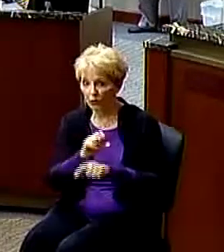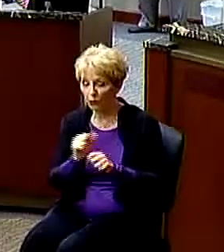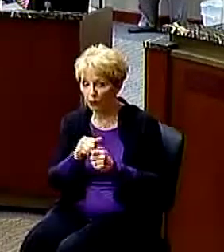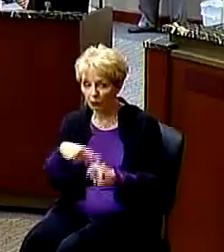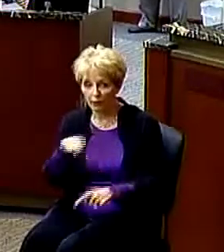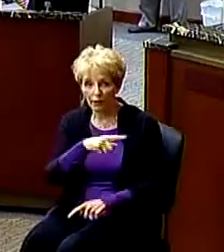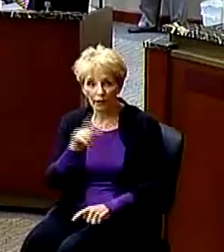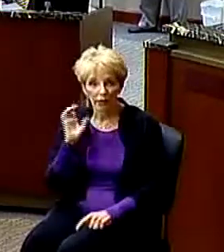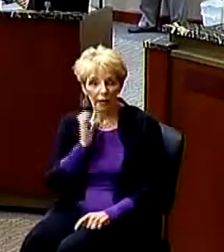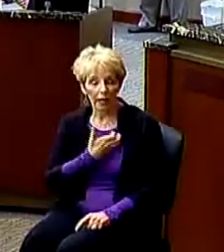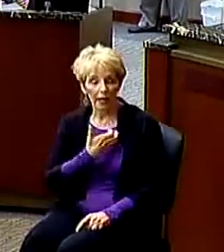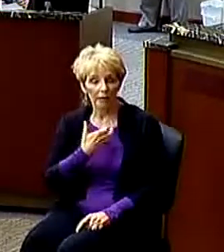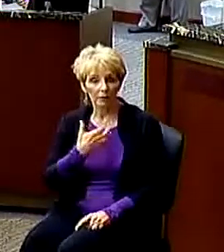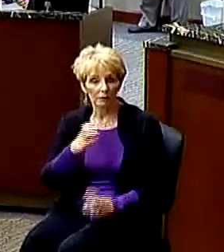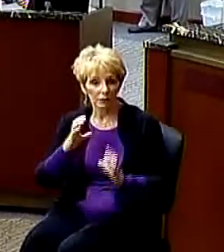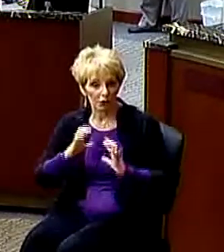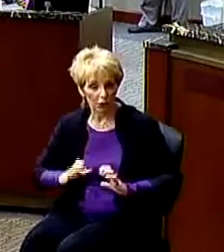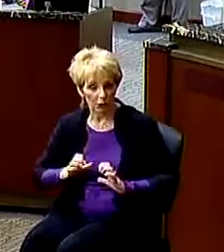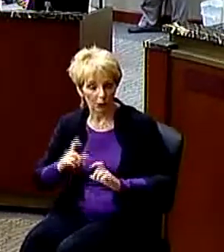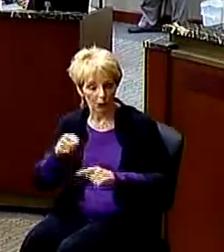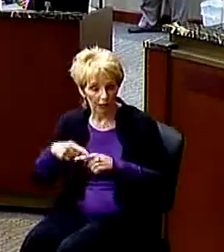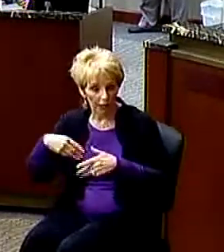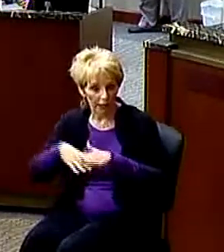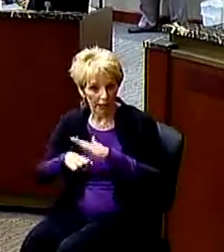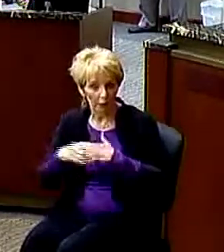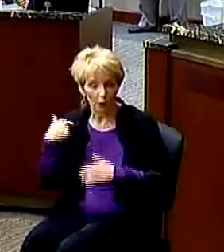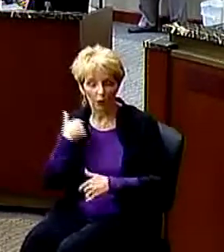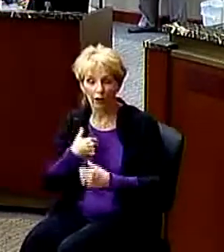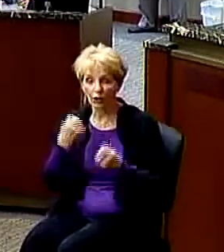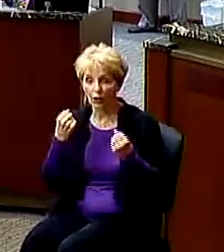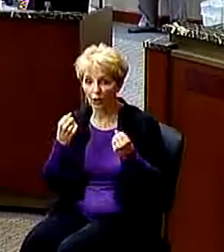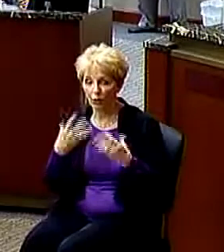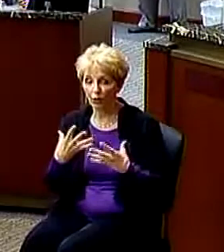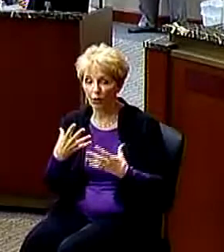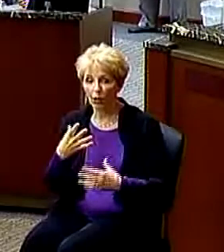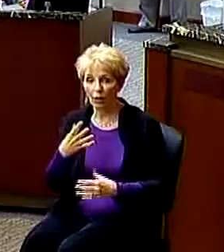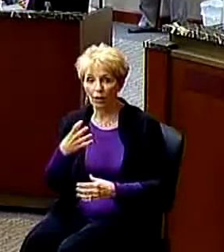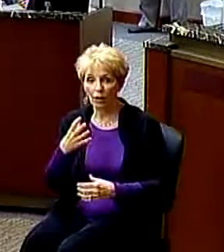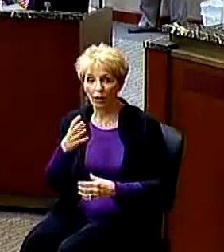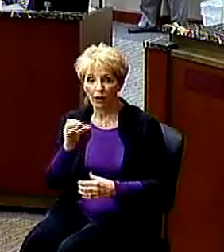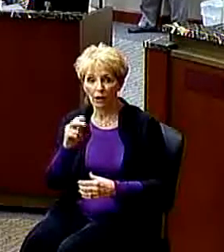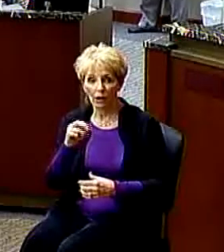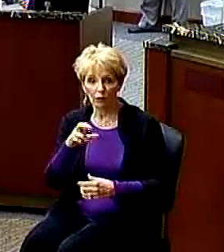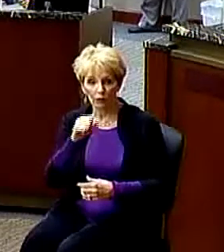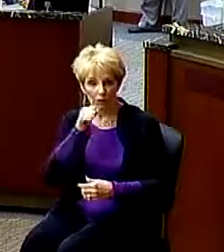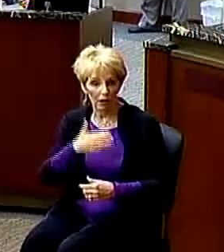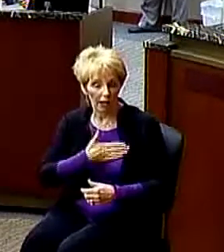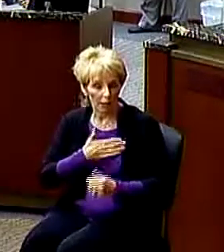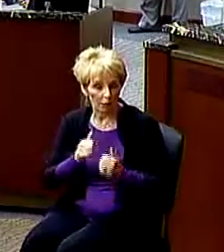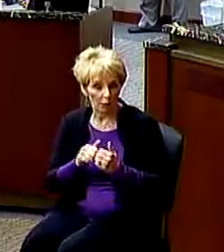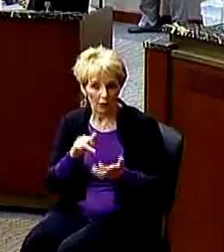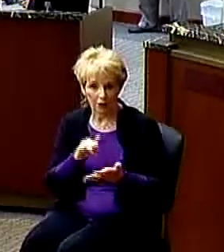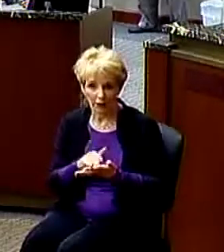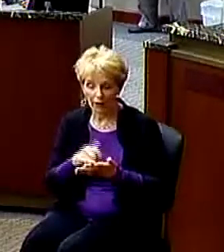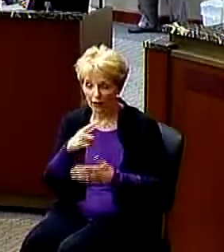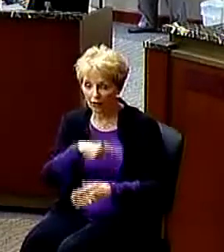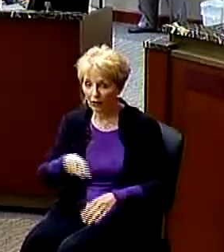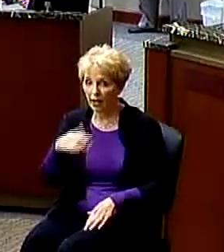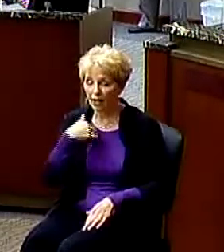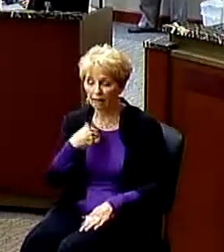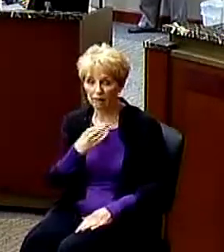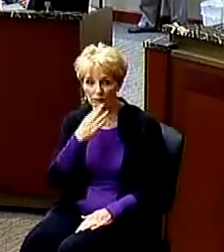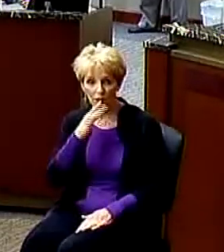tenants when they come in. We have numerous owners that are not happy with this, and they have voiced